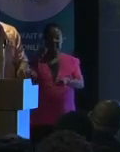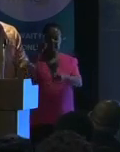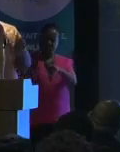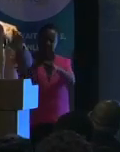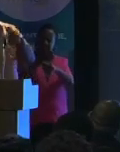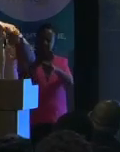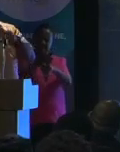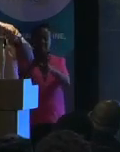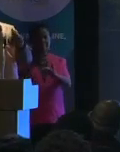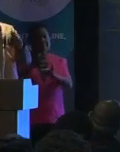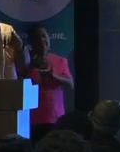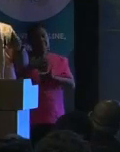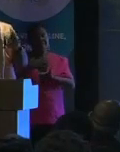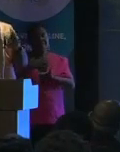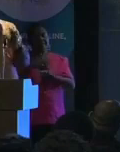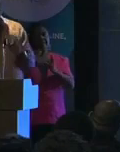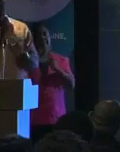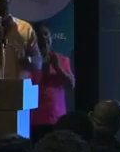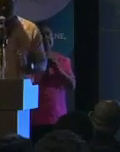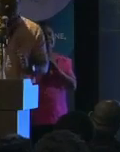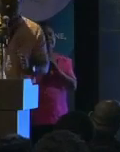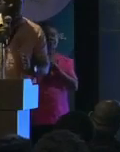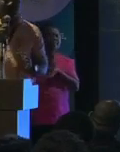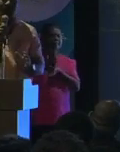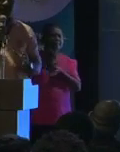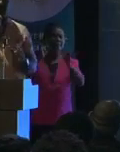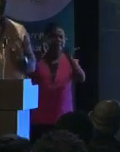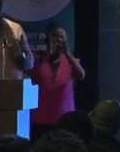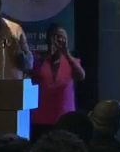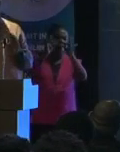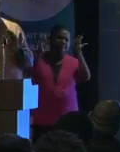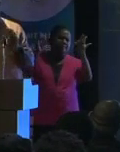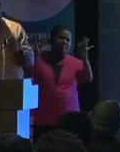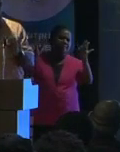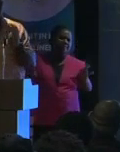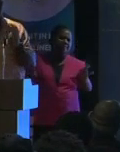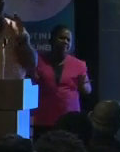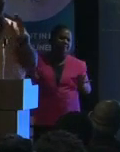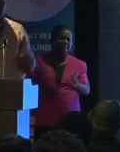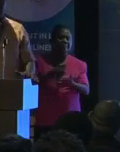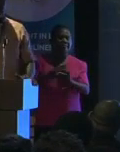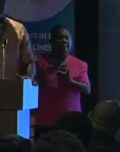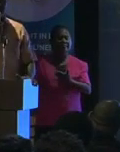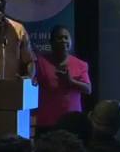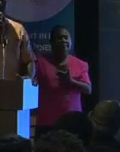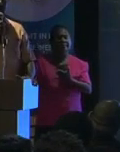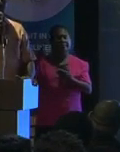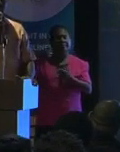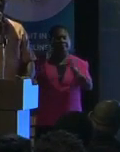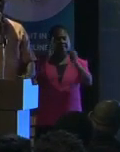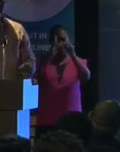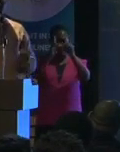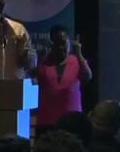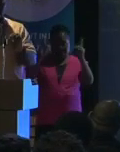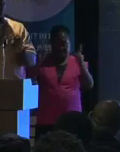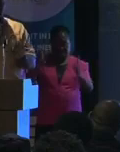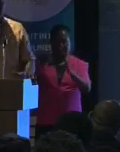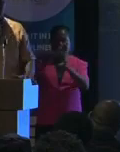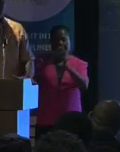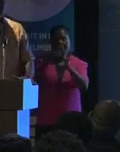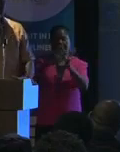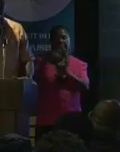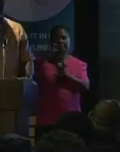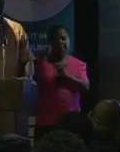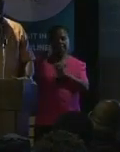them, if you are a group employer and you find that form, you send that form to the tax office for us to give